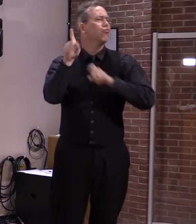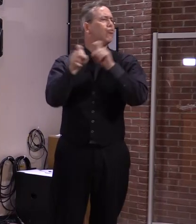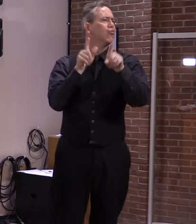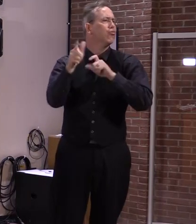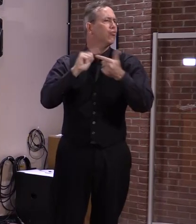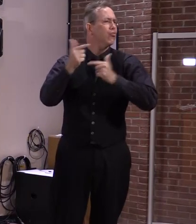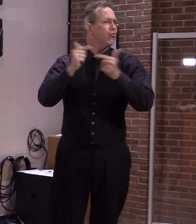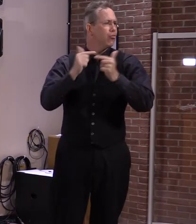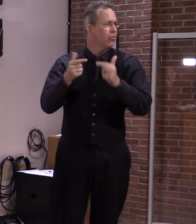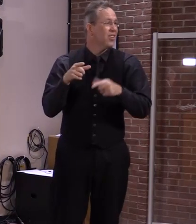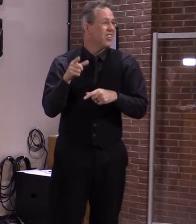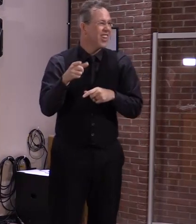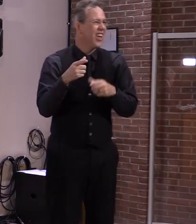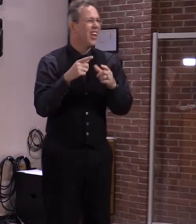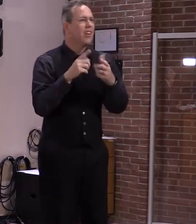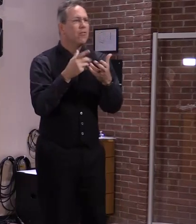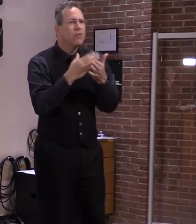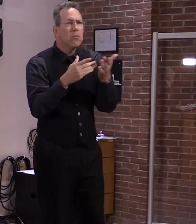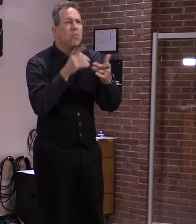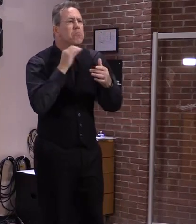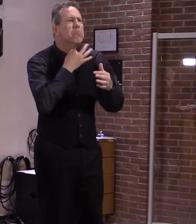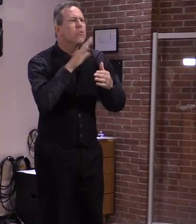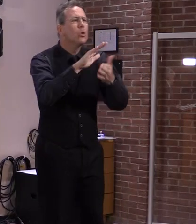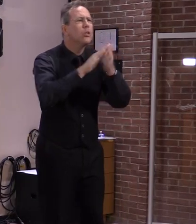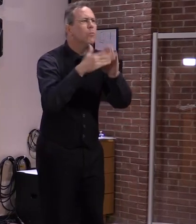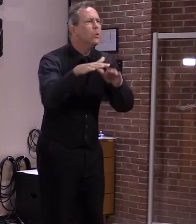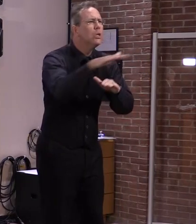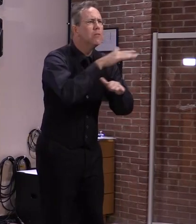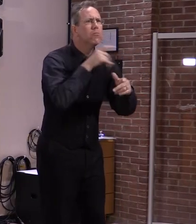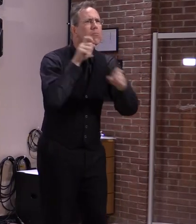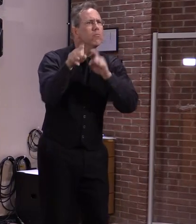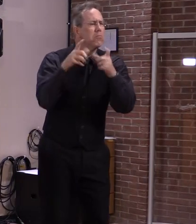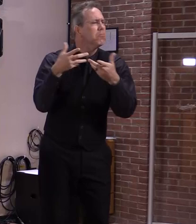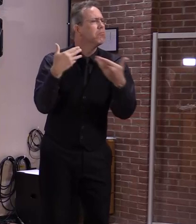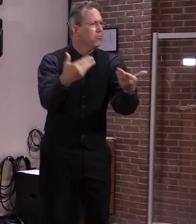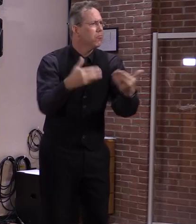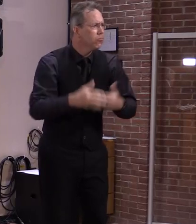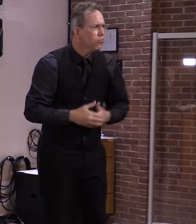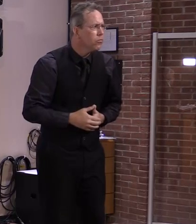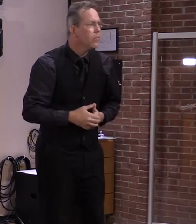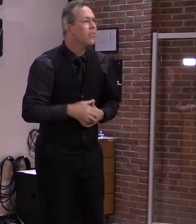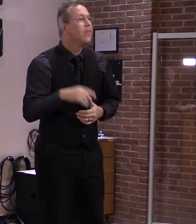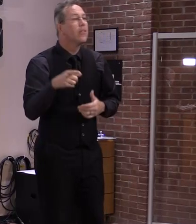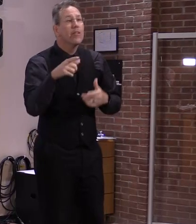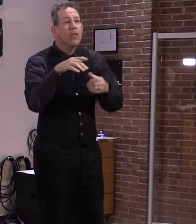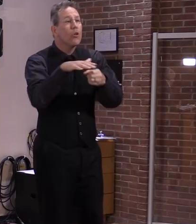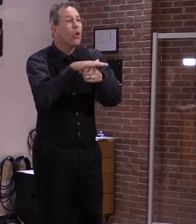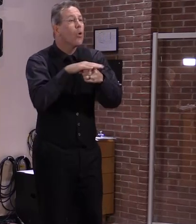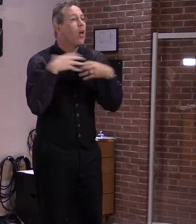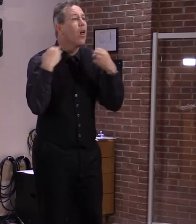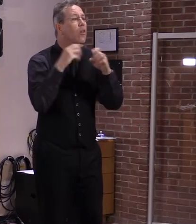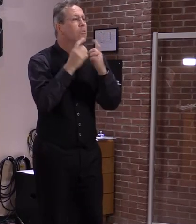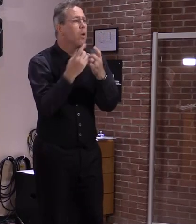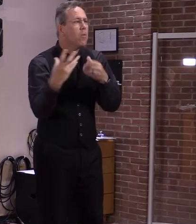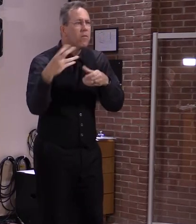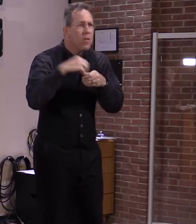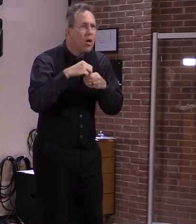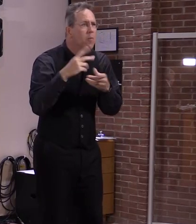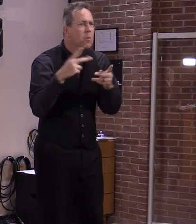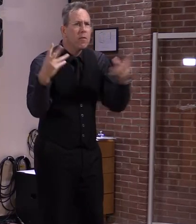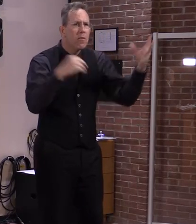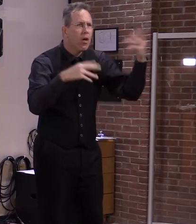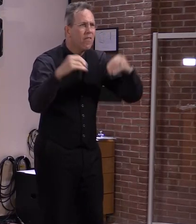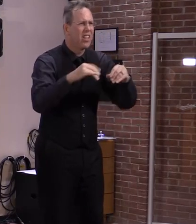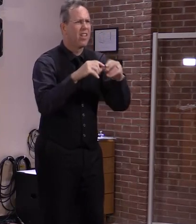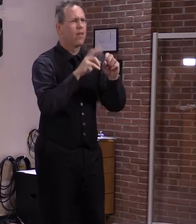pediatrician in your community along with your local health department, school liaison, and other